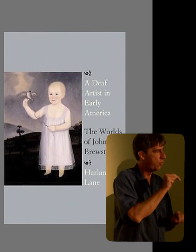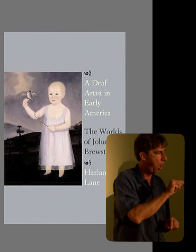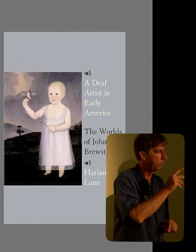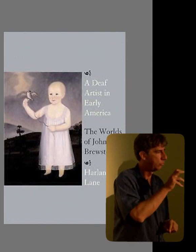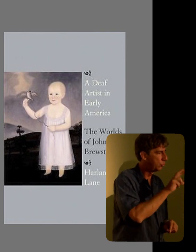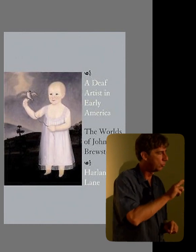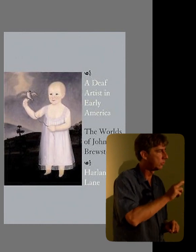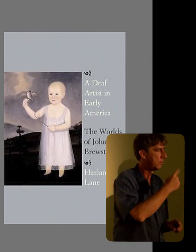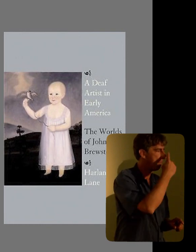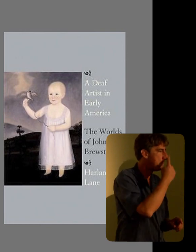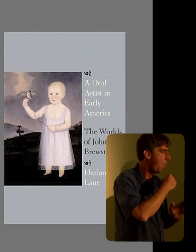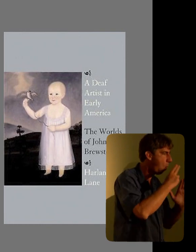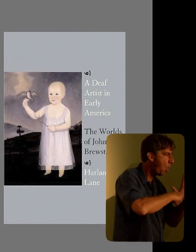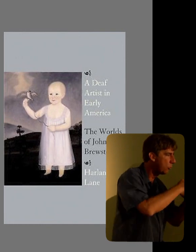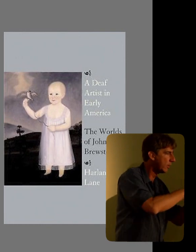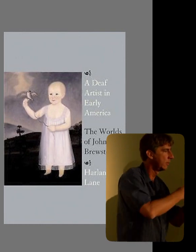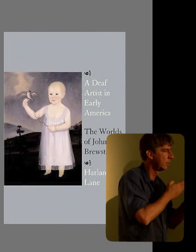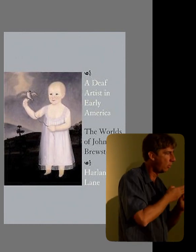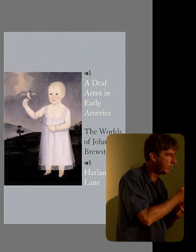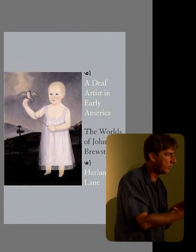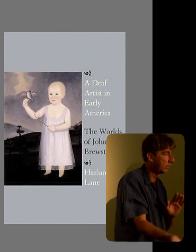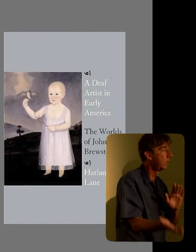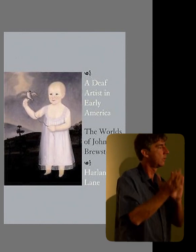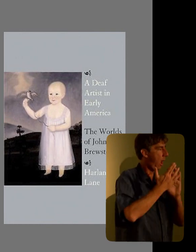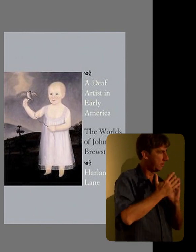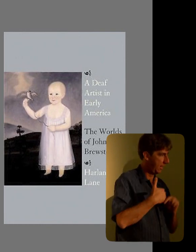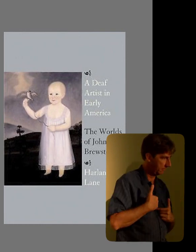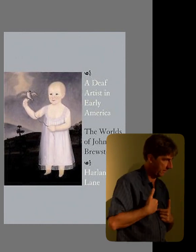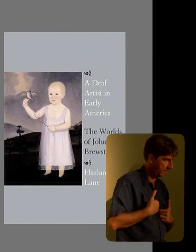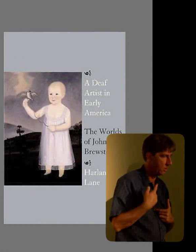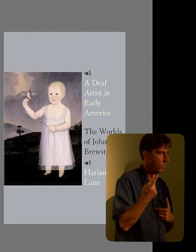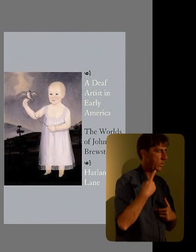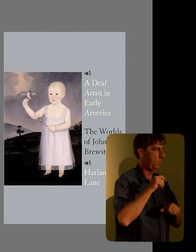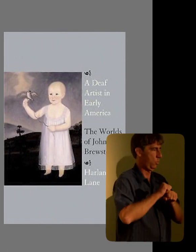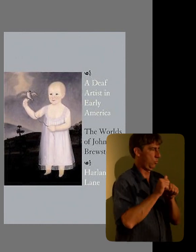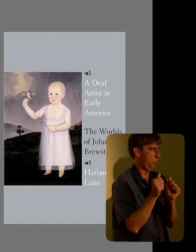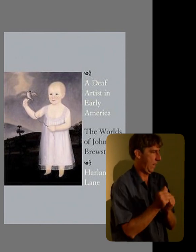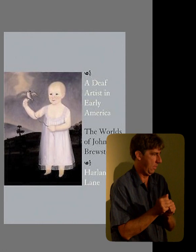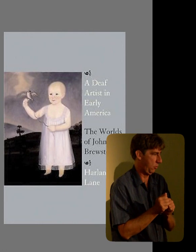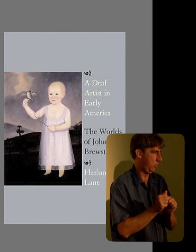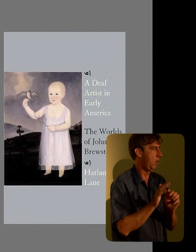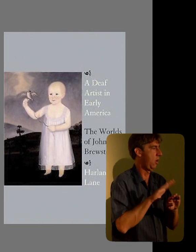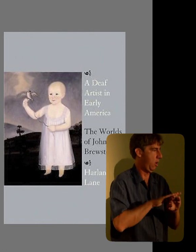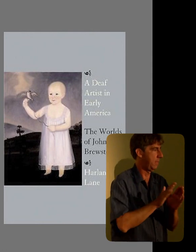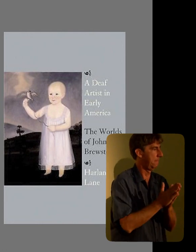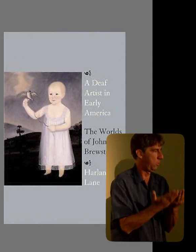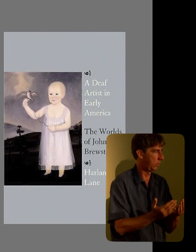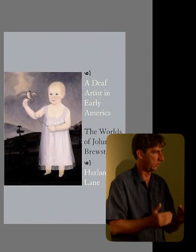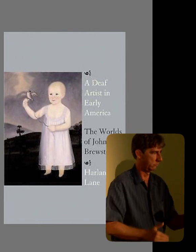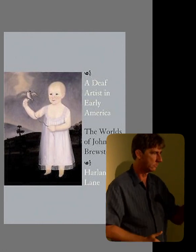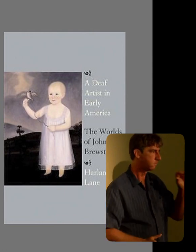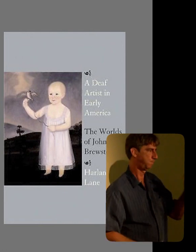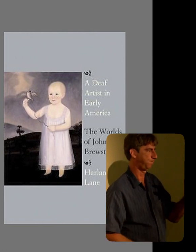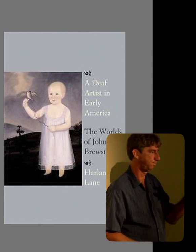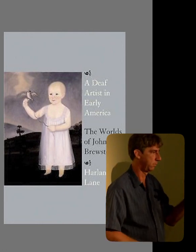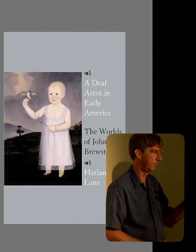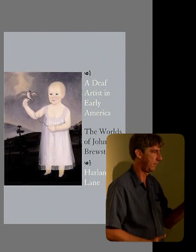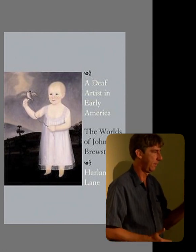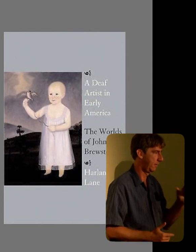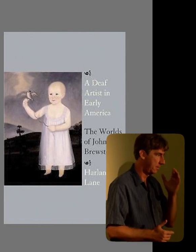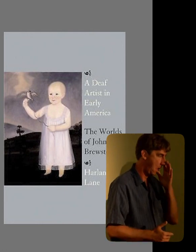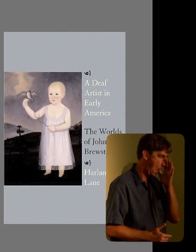he got in touch with me, and I collaborated with him on the book, and we put together quite a body of work. Of course,